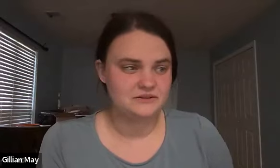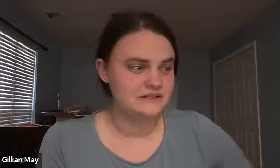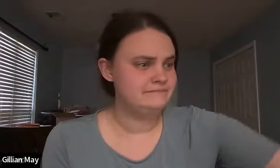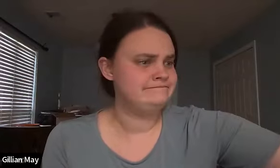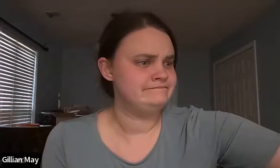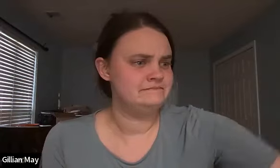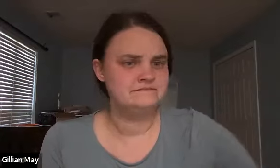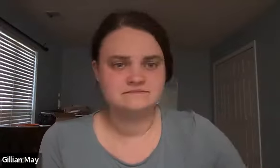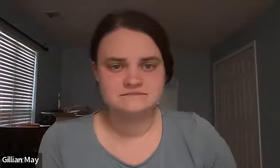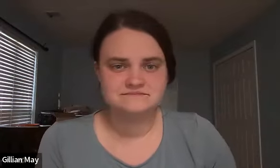Good.